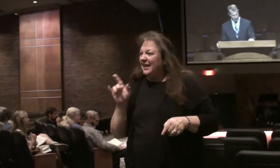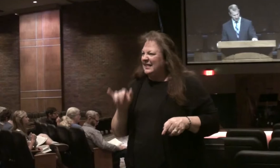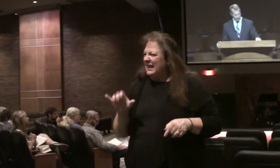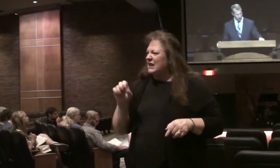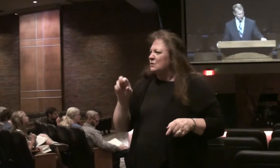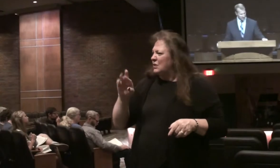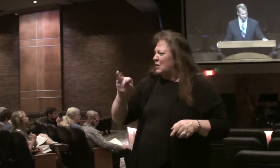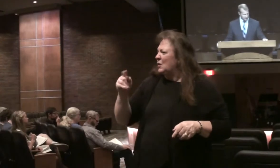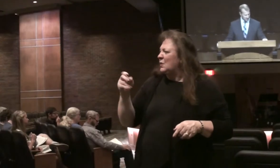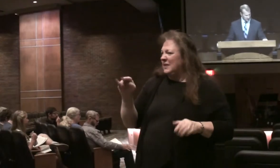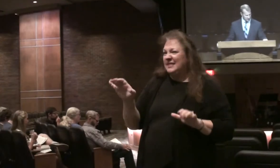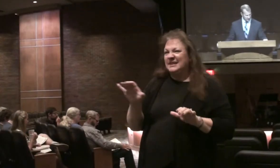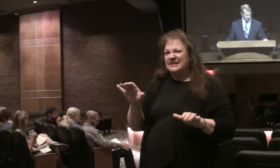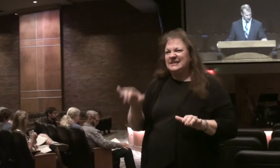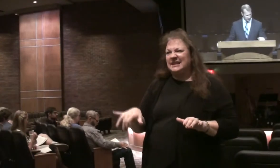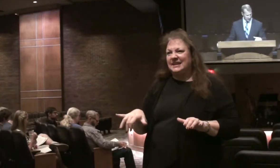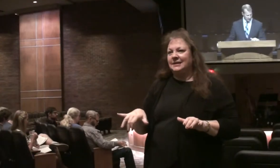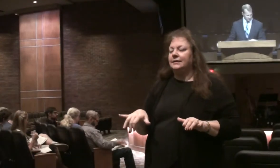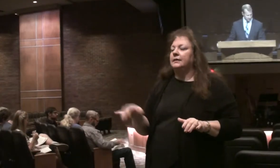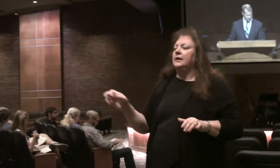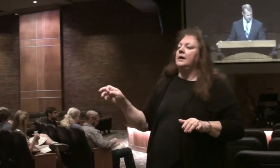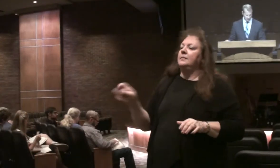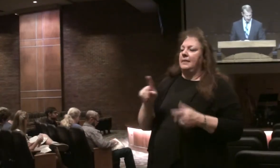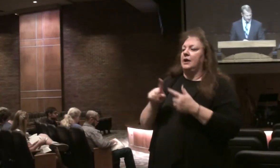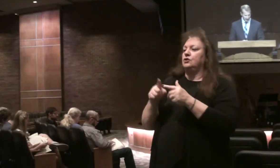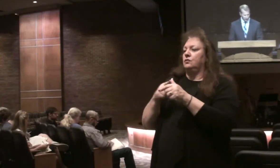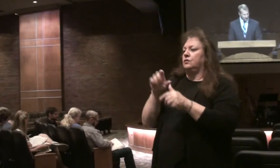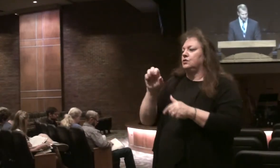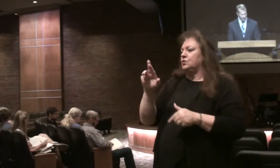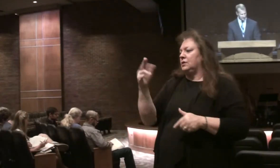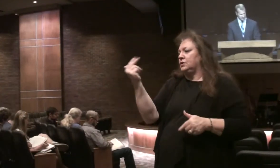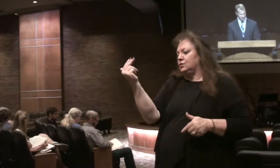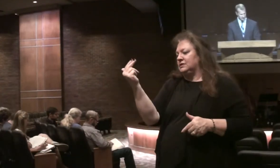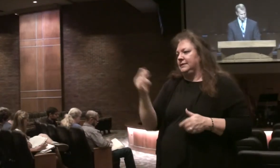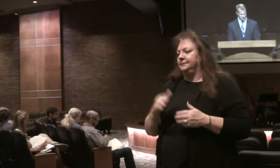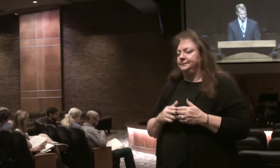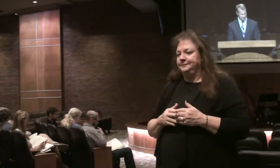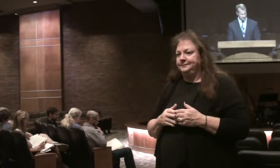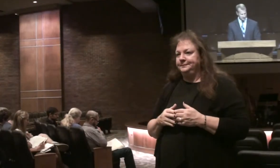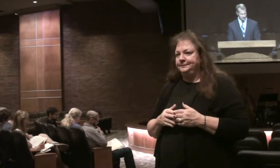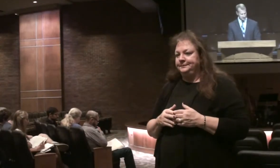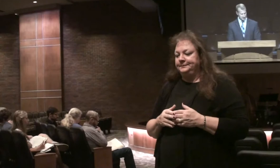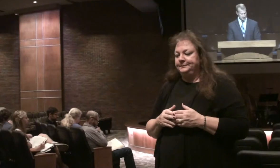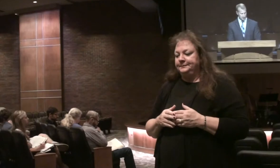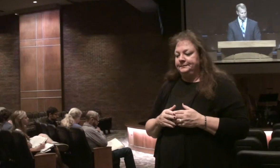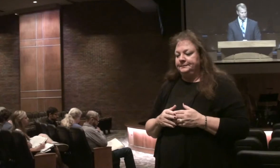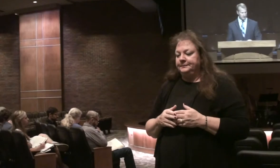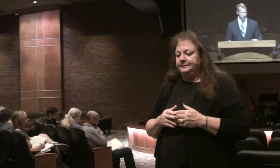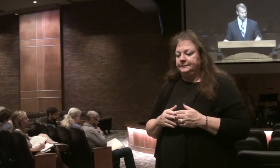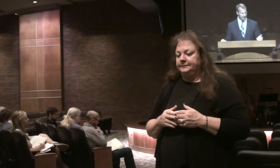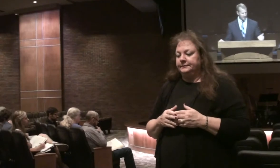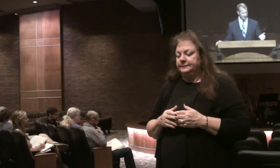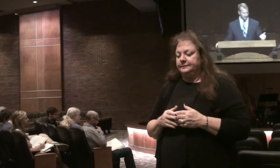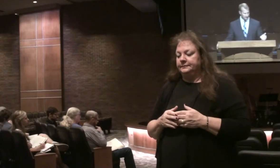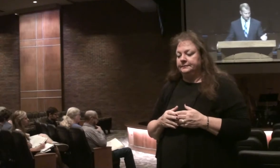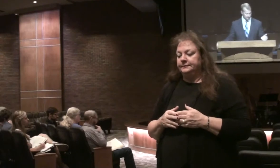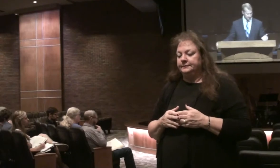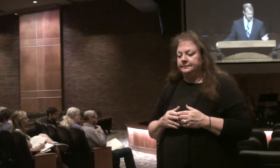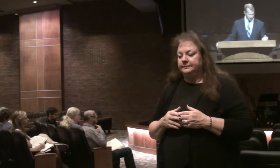doing. Go back to 1 Corinthians chapter 13. That's not what love does. You know, it's been noted